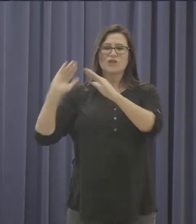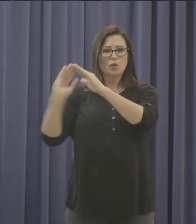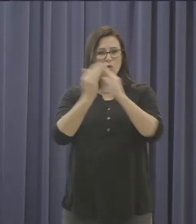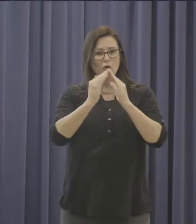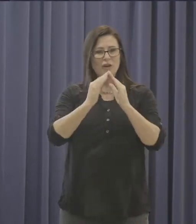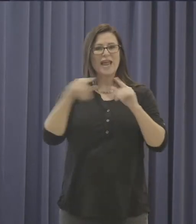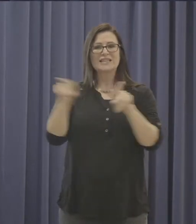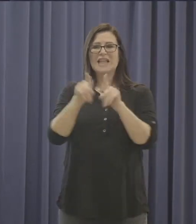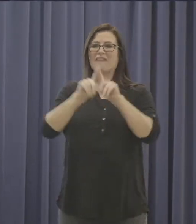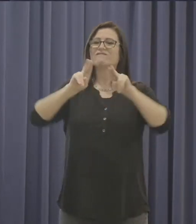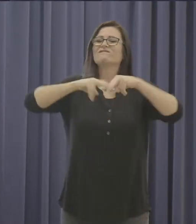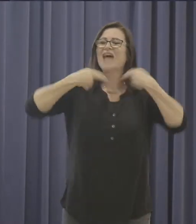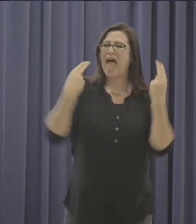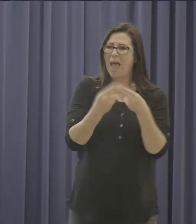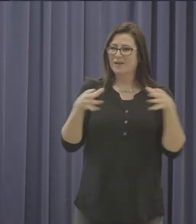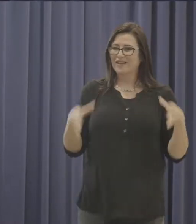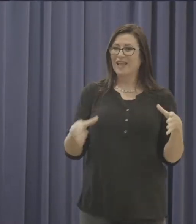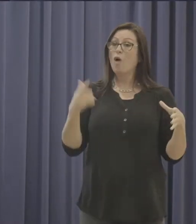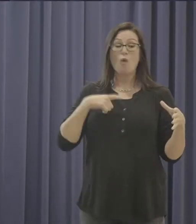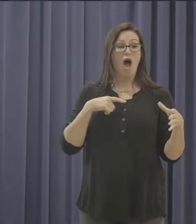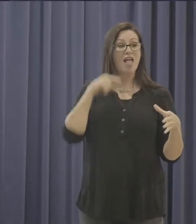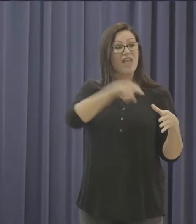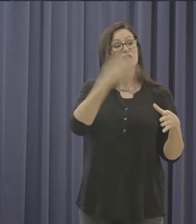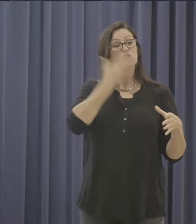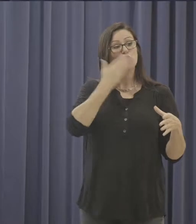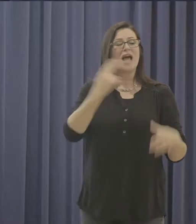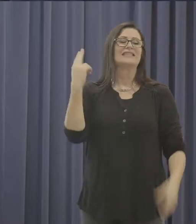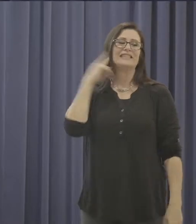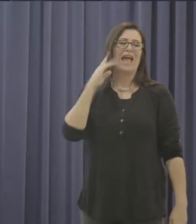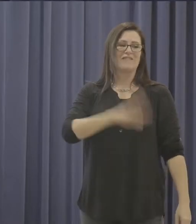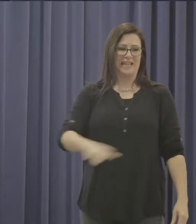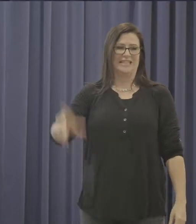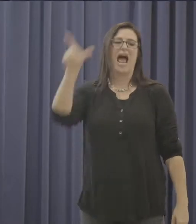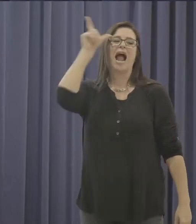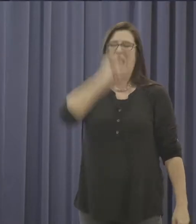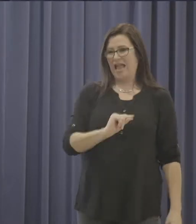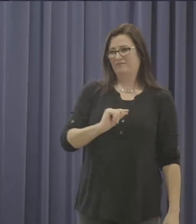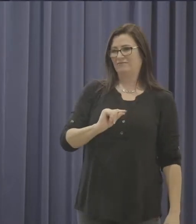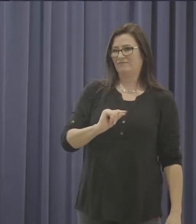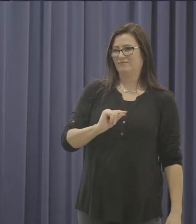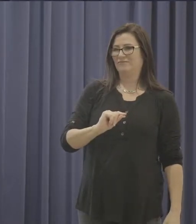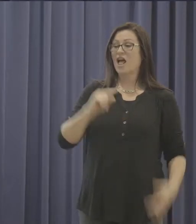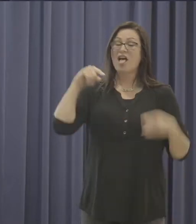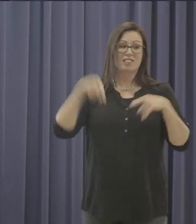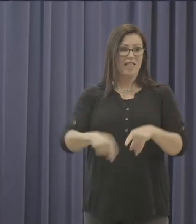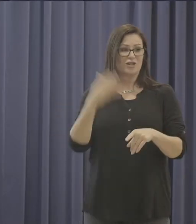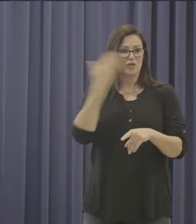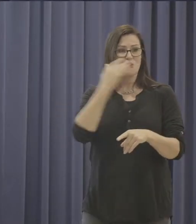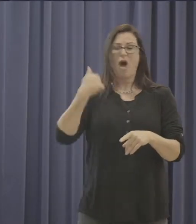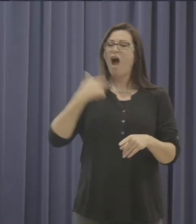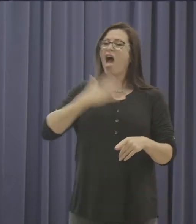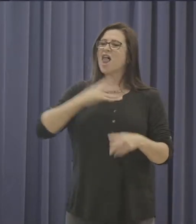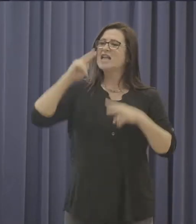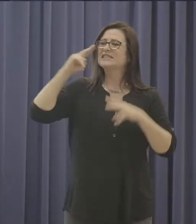family. Here, deaf kids can. Deaf education is something I'm passionate about because I'd like to see more